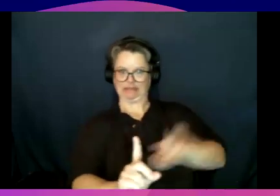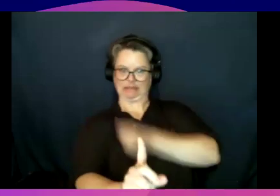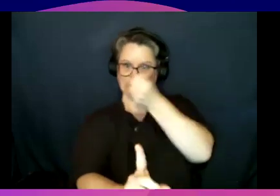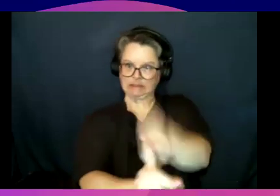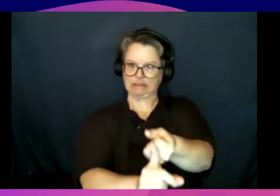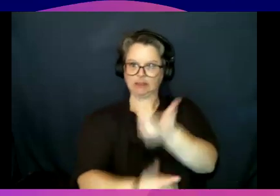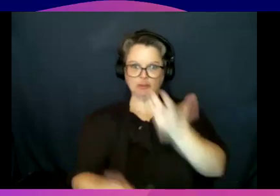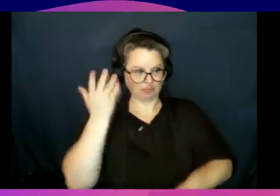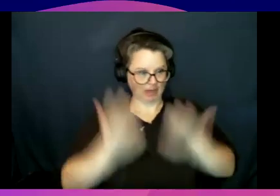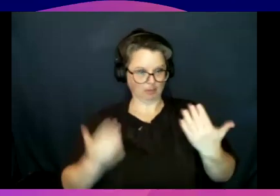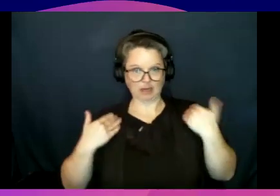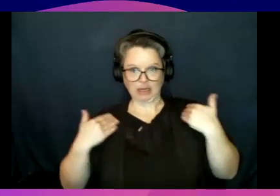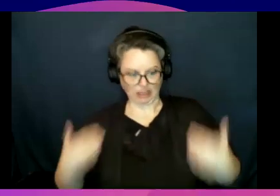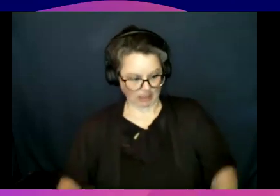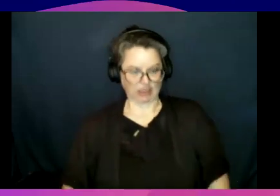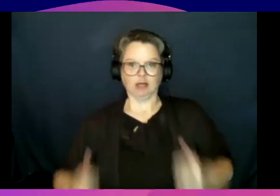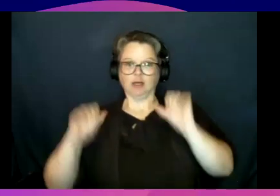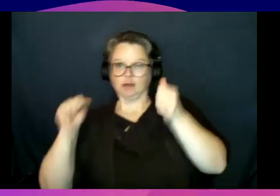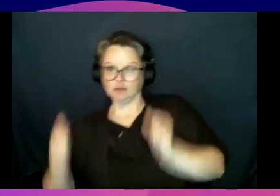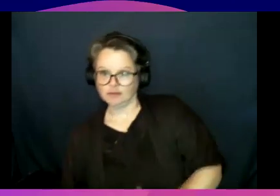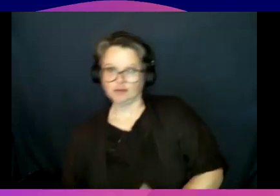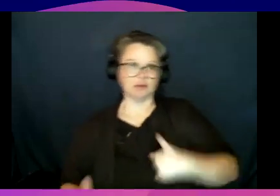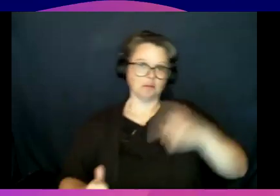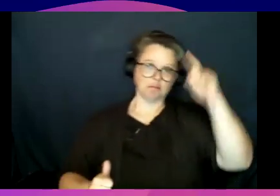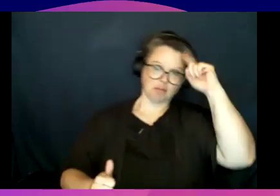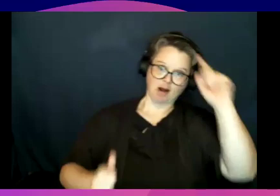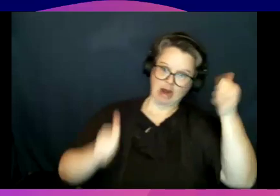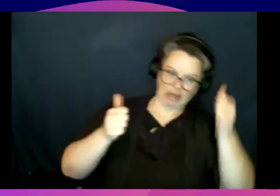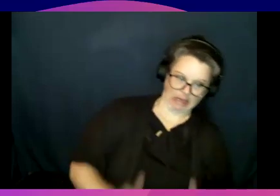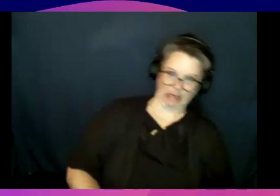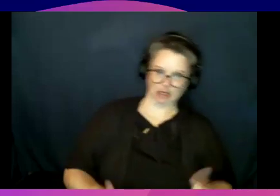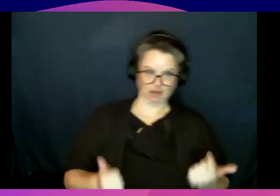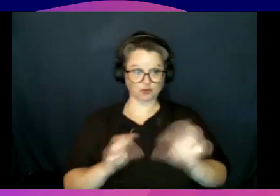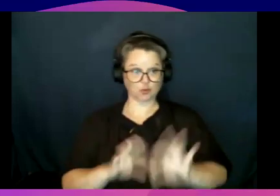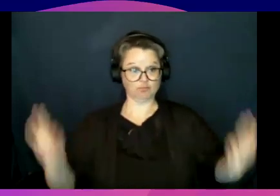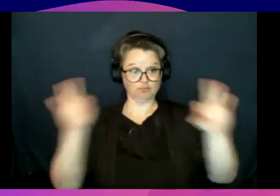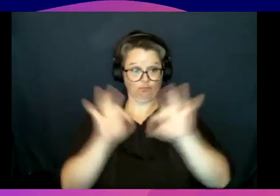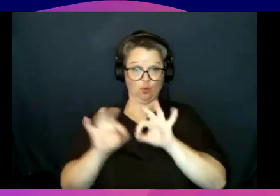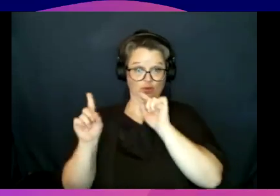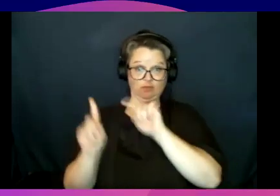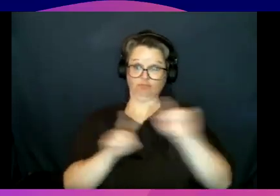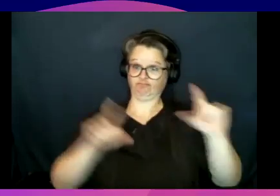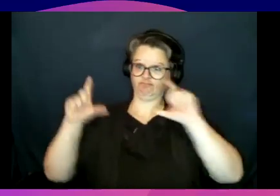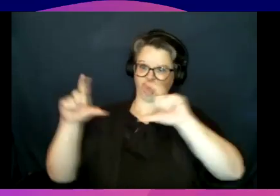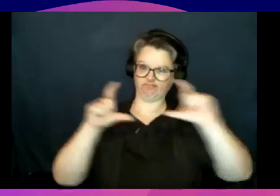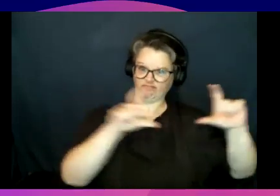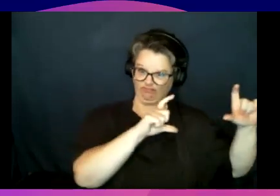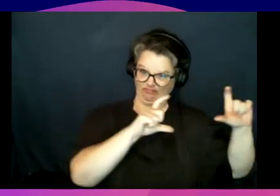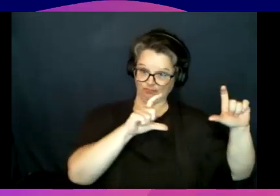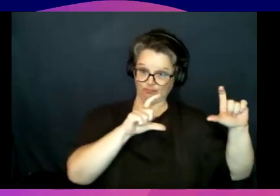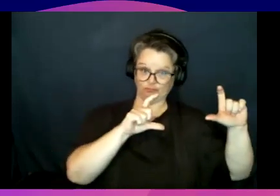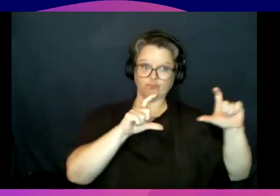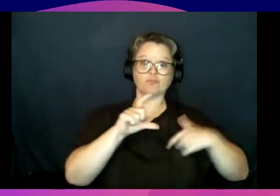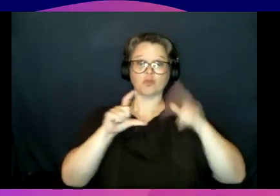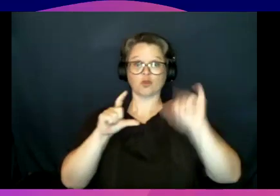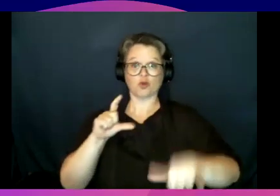these principles navigate and guide the relationships within the rings and between